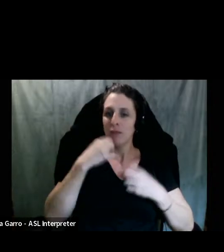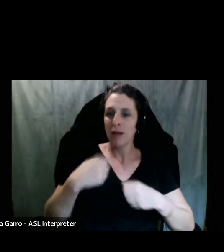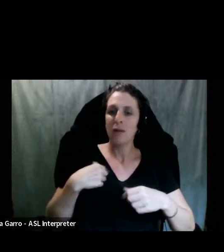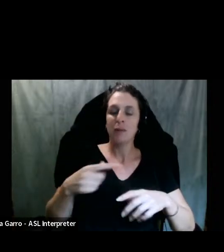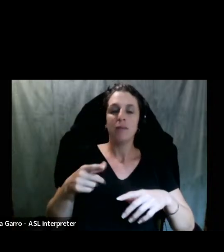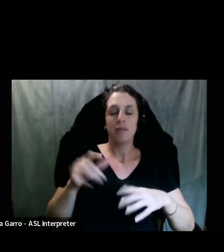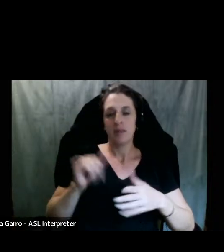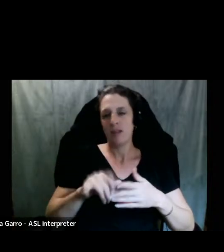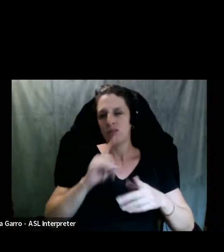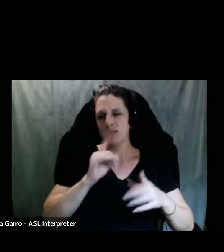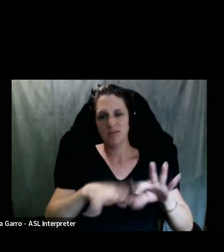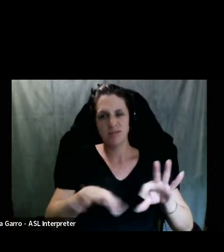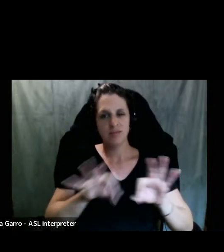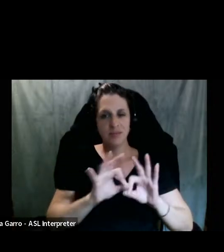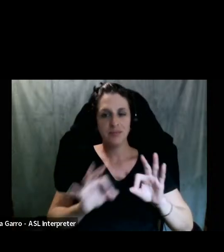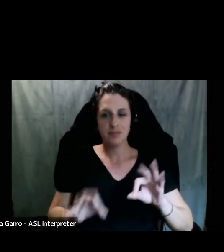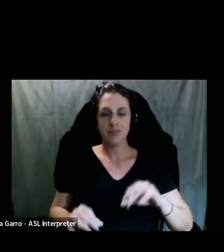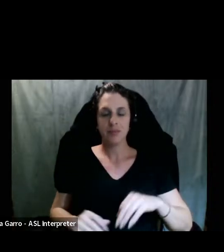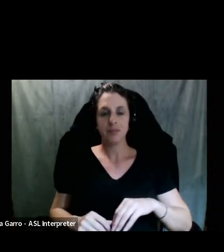key.